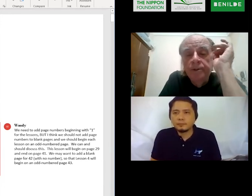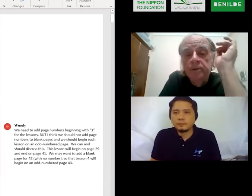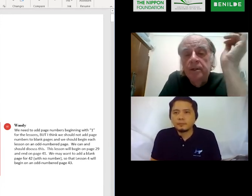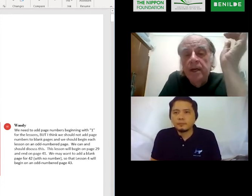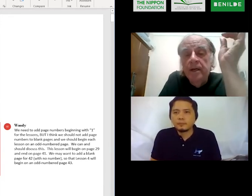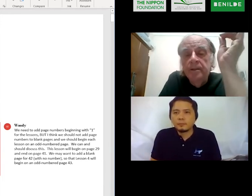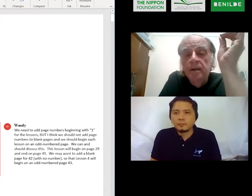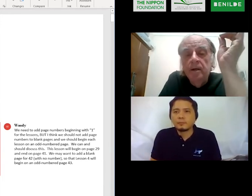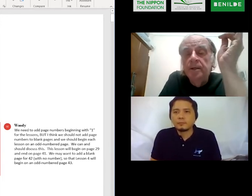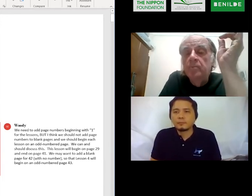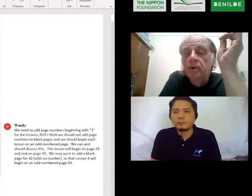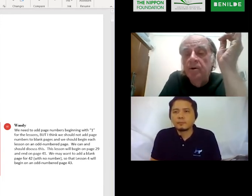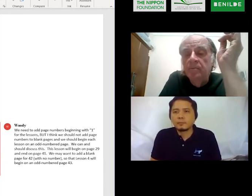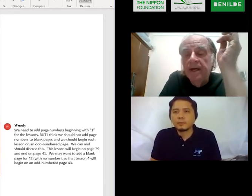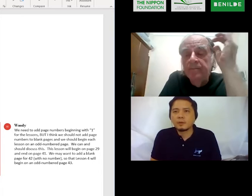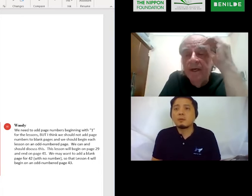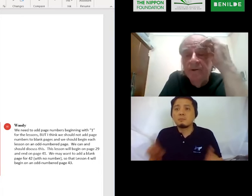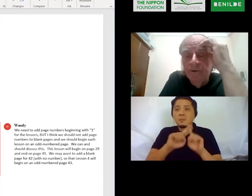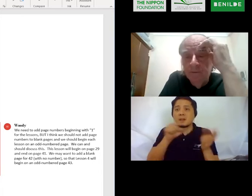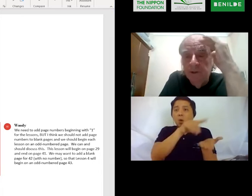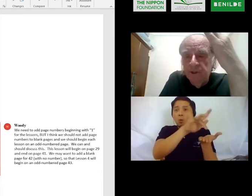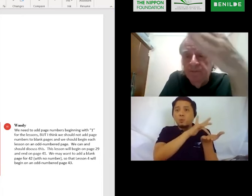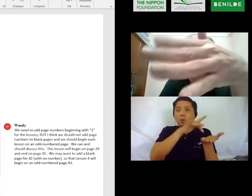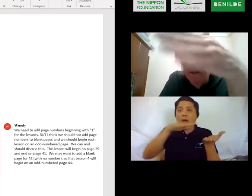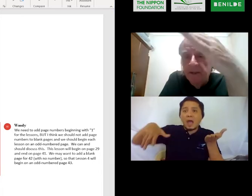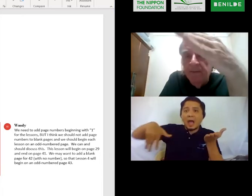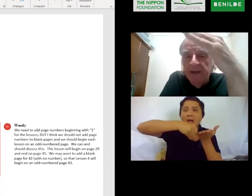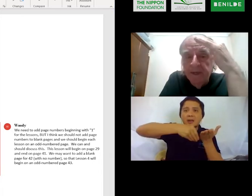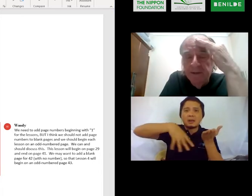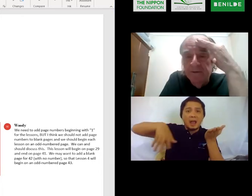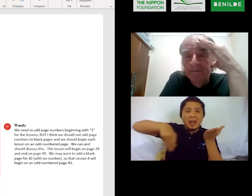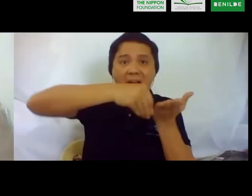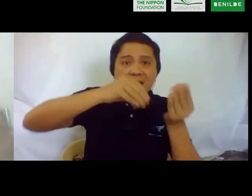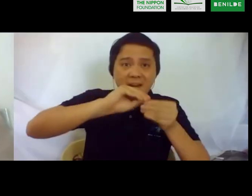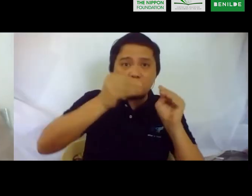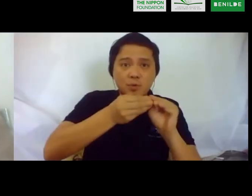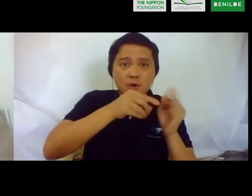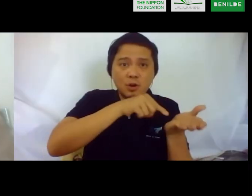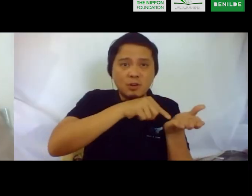But we shouldn't add a number on a blank page, to just be a blank page.